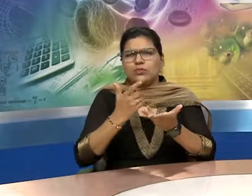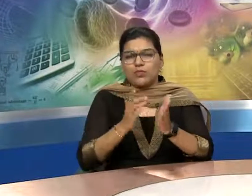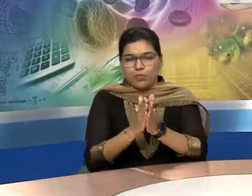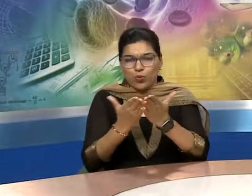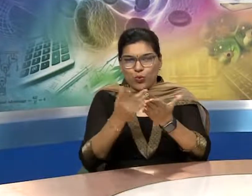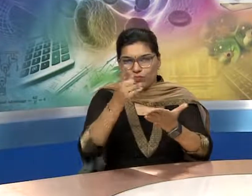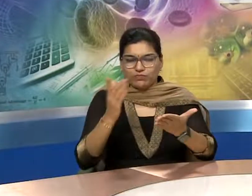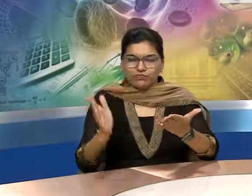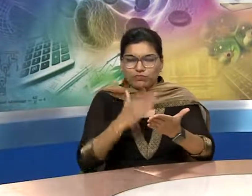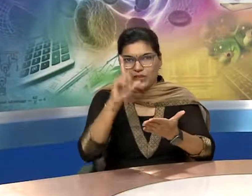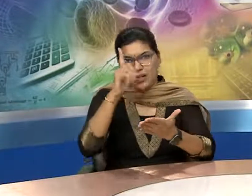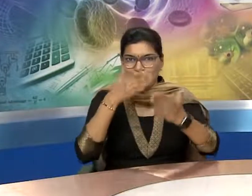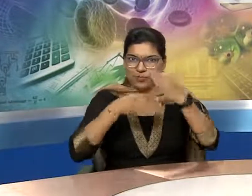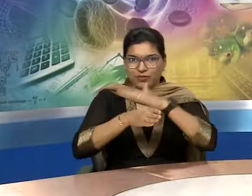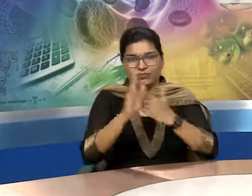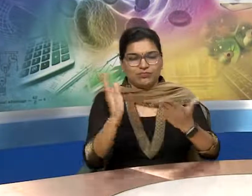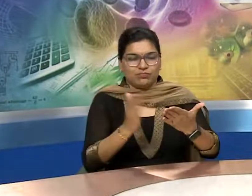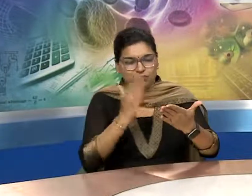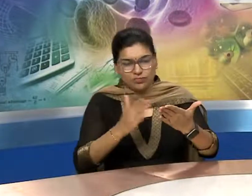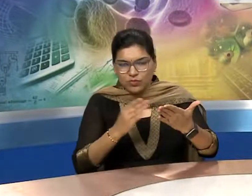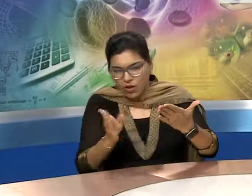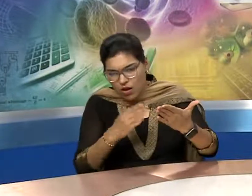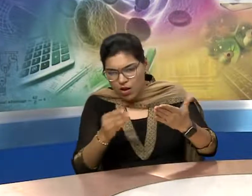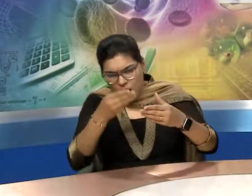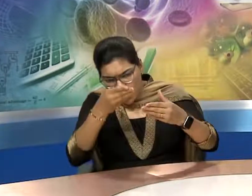This word is publisher.